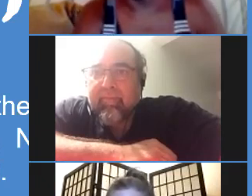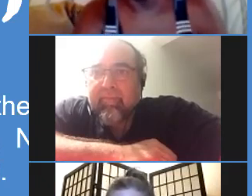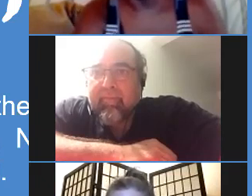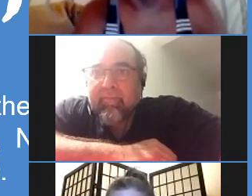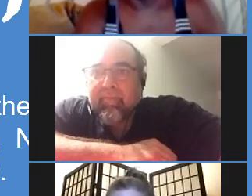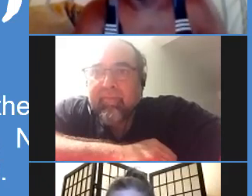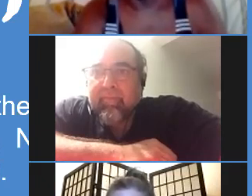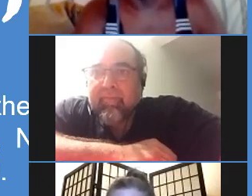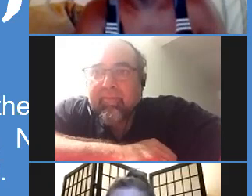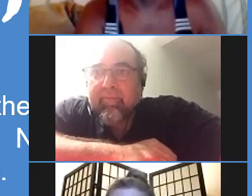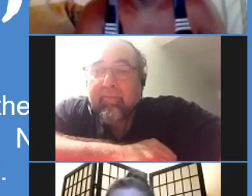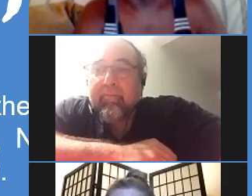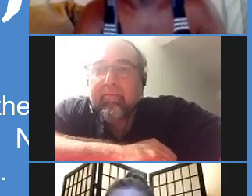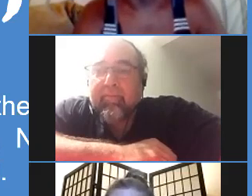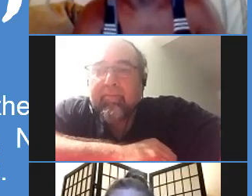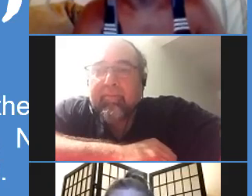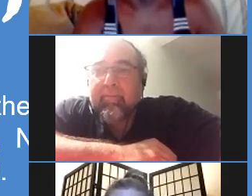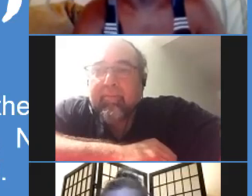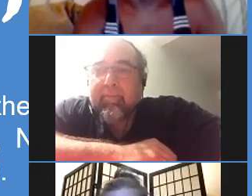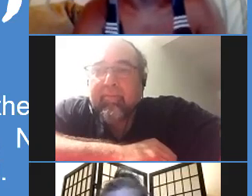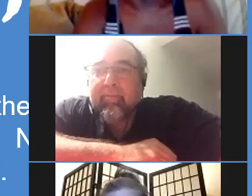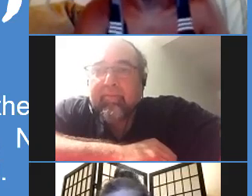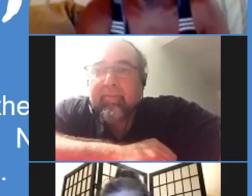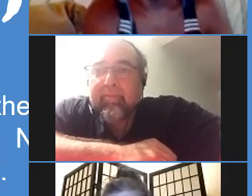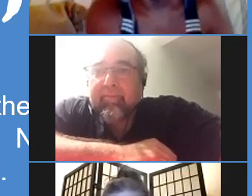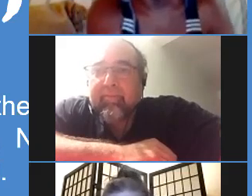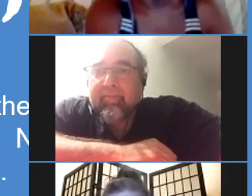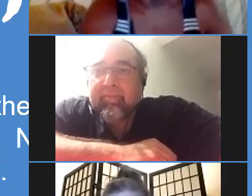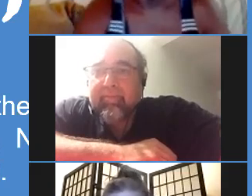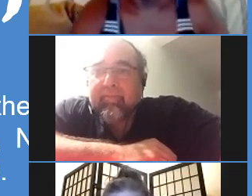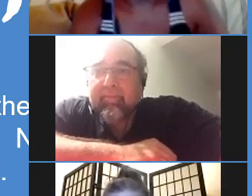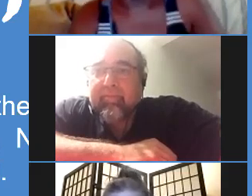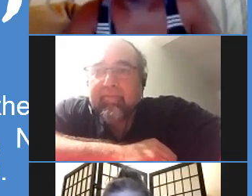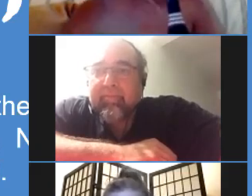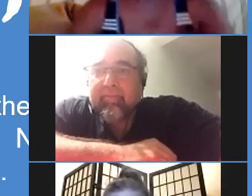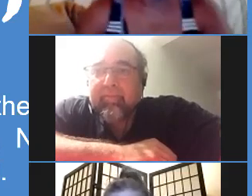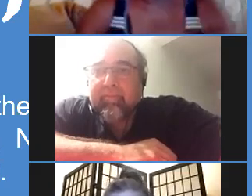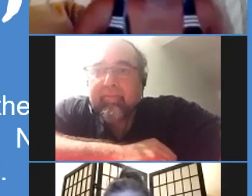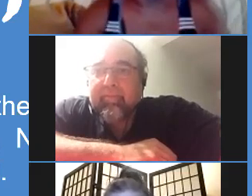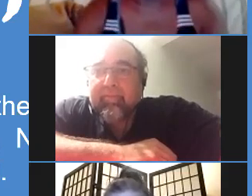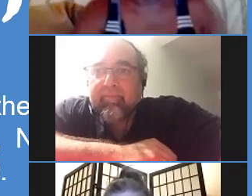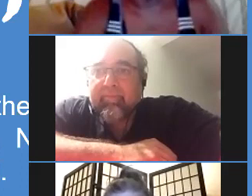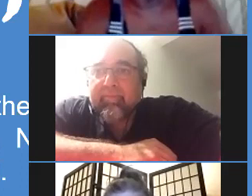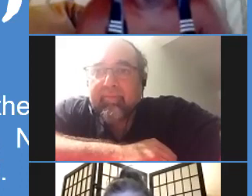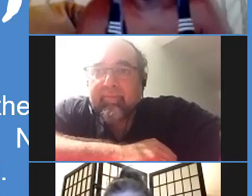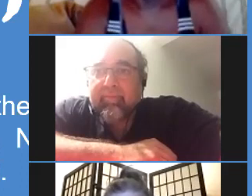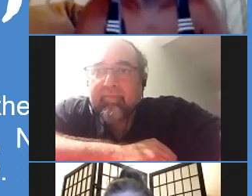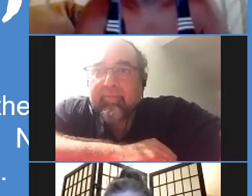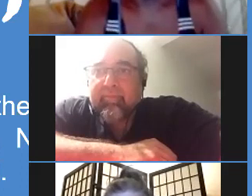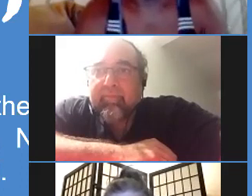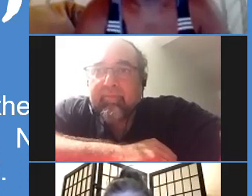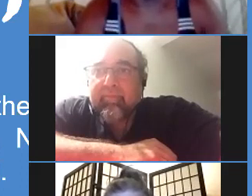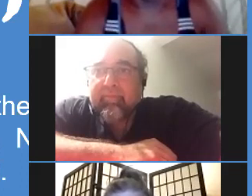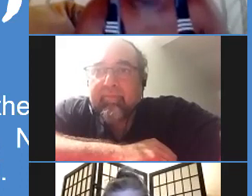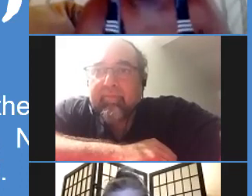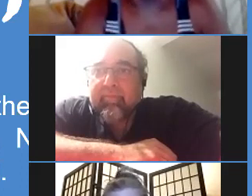couldn't understand her. Wow. And they were using the same sign language. It was just a Black person talking and a white person talking, and it